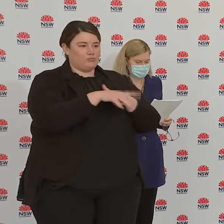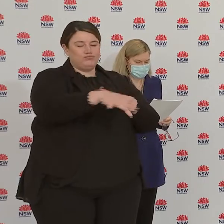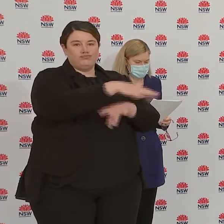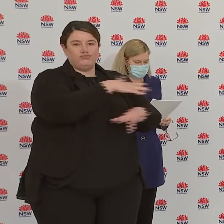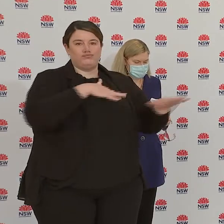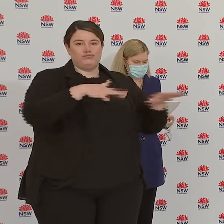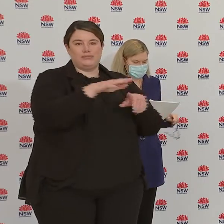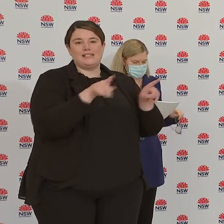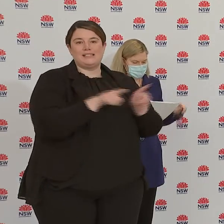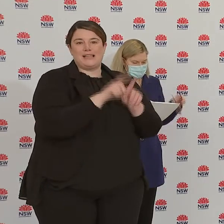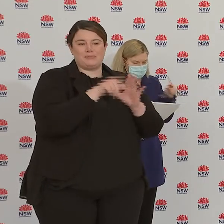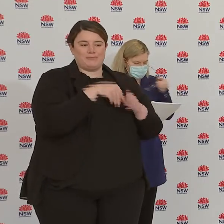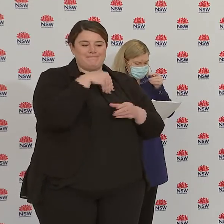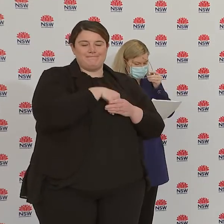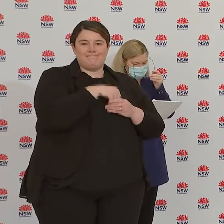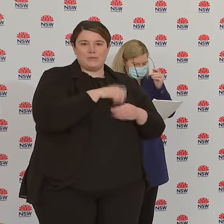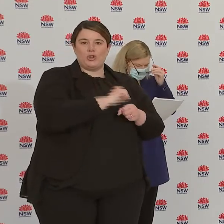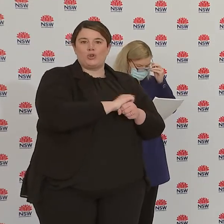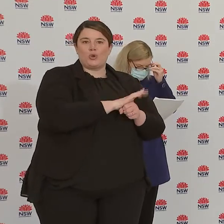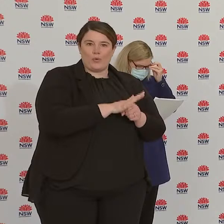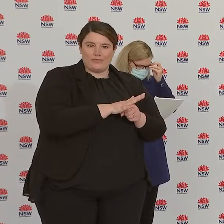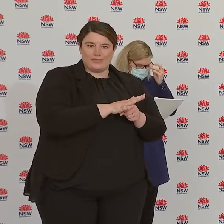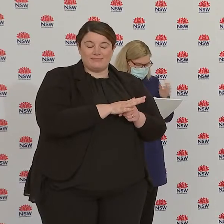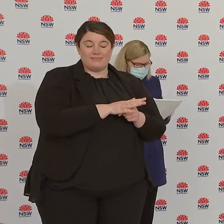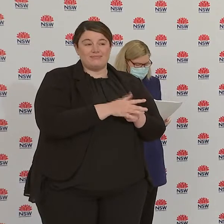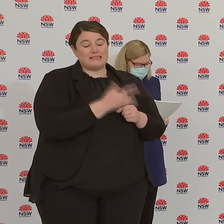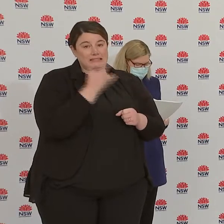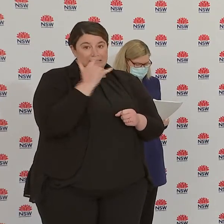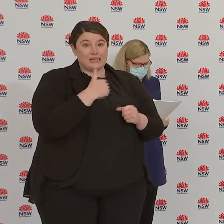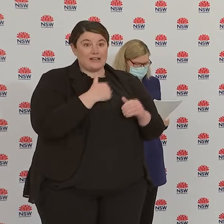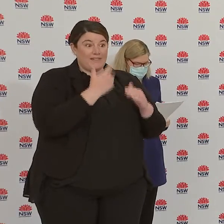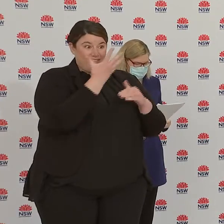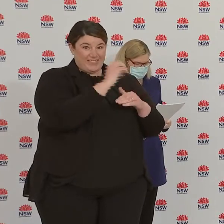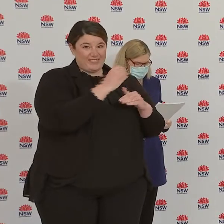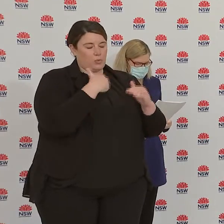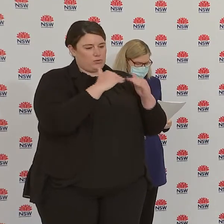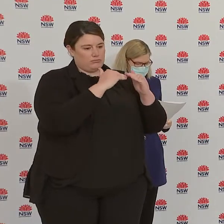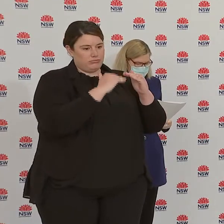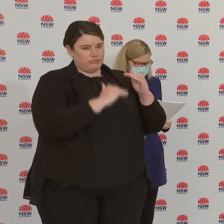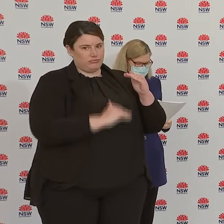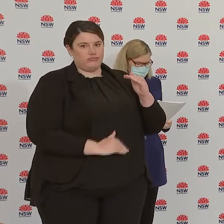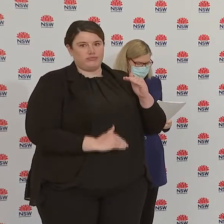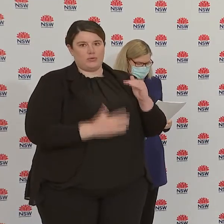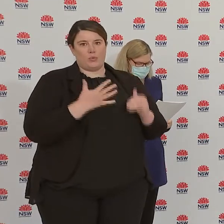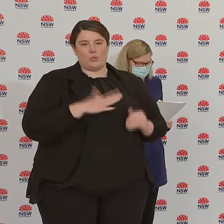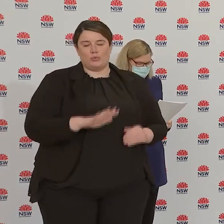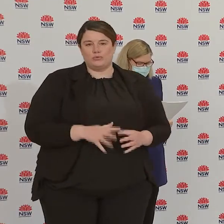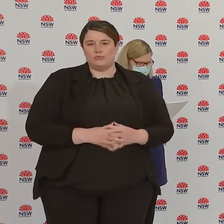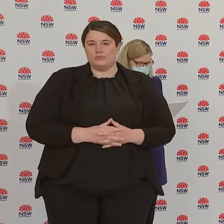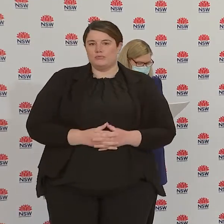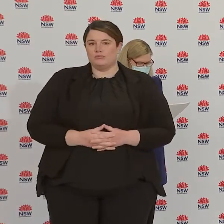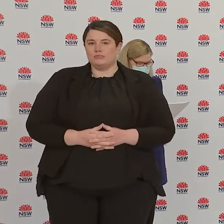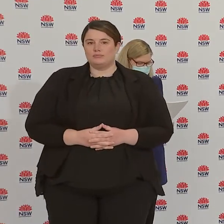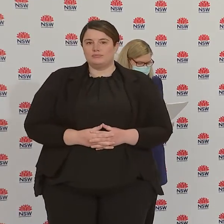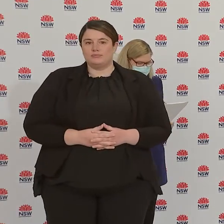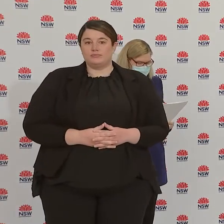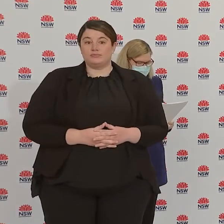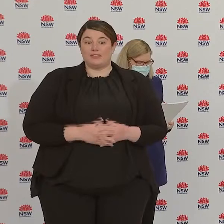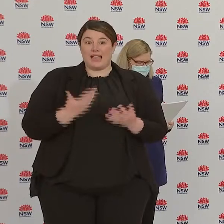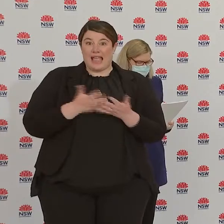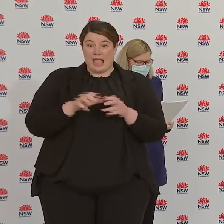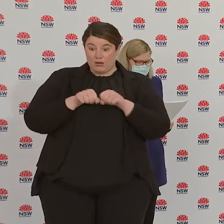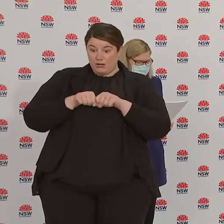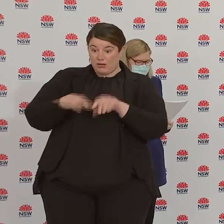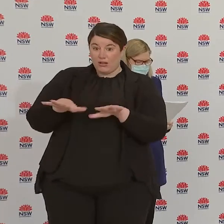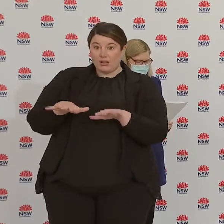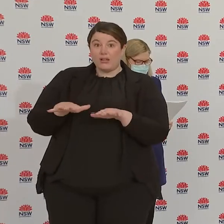community during that time. And obviously that is a number we want to see reduced over the coming weeks. The main form of transmission